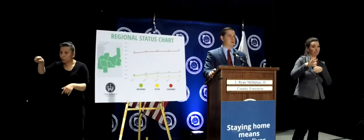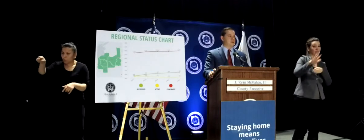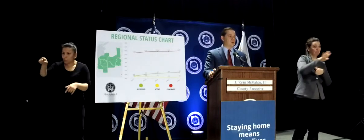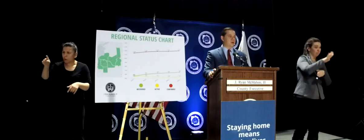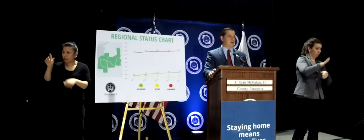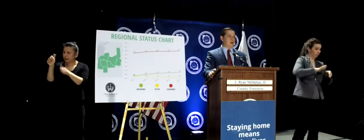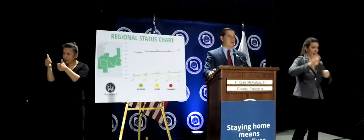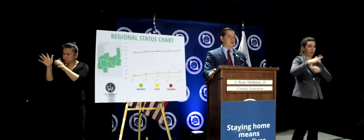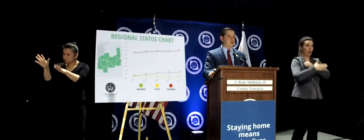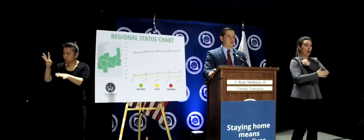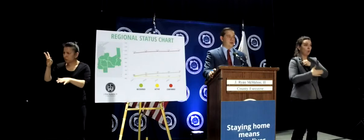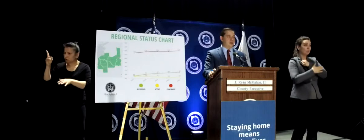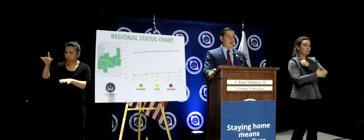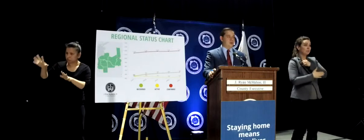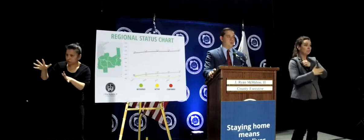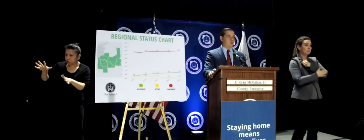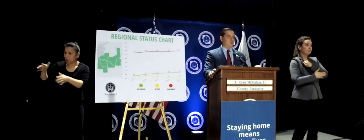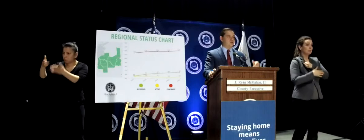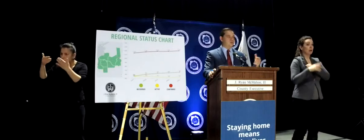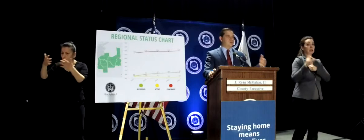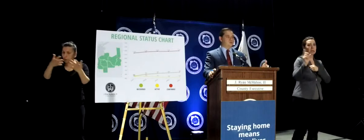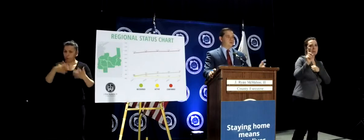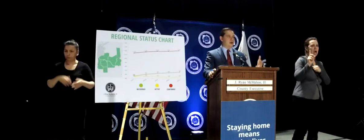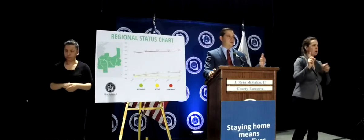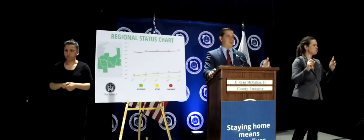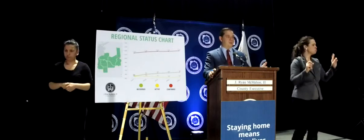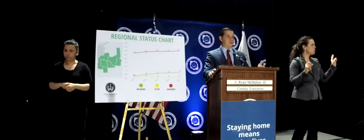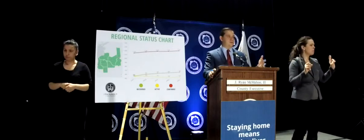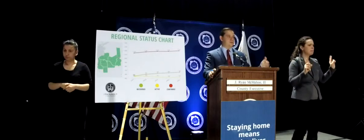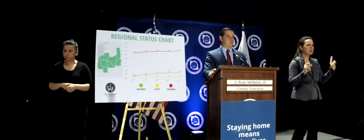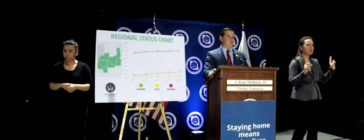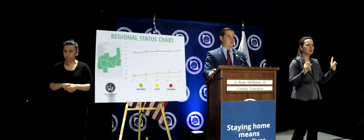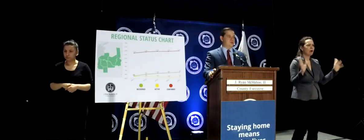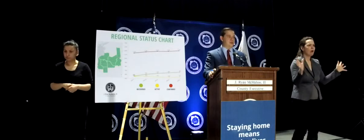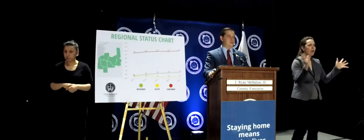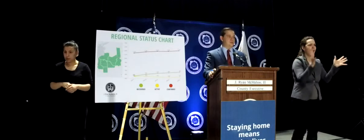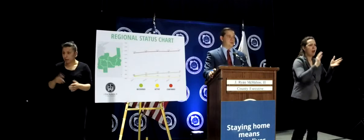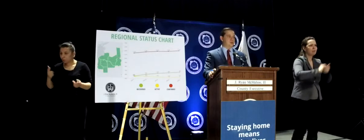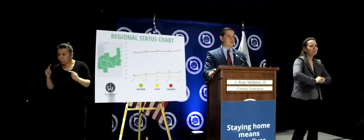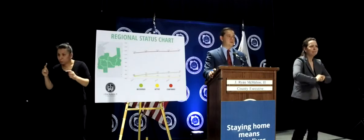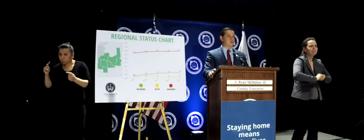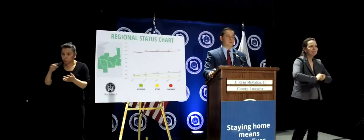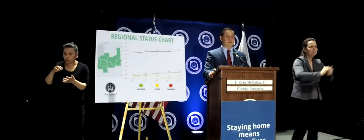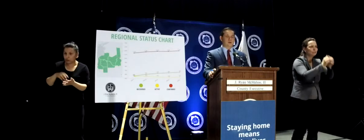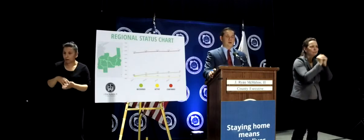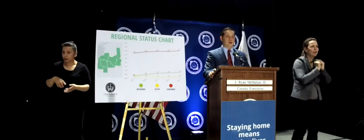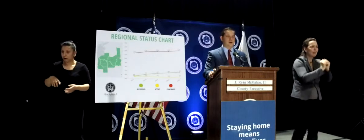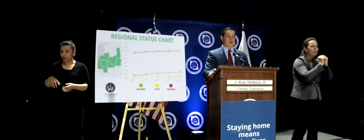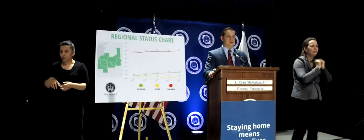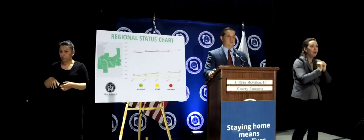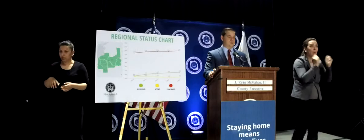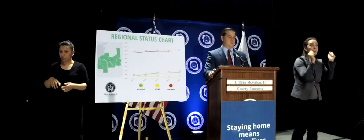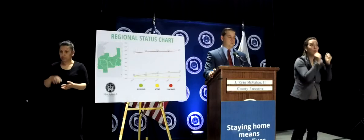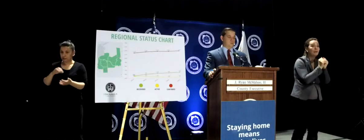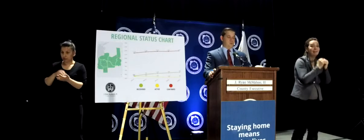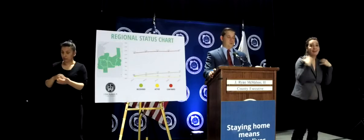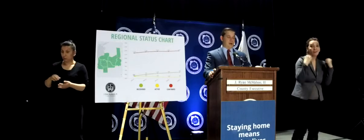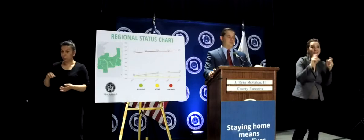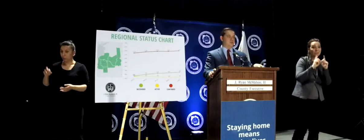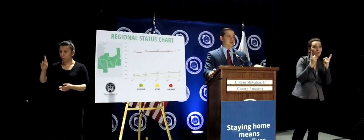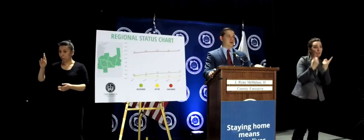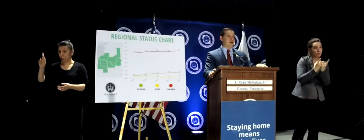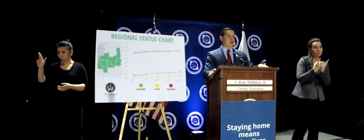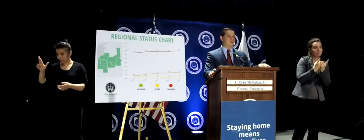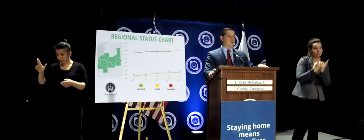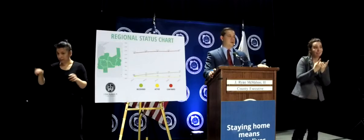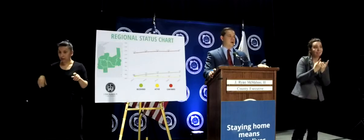Democrats working together, and we're the ones with the health departments. We're the ones that don't get to sleep at all. So we'd be